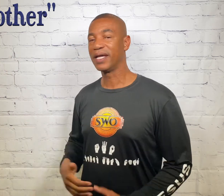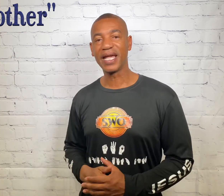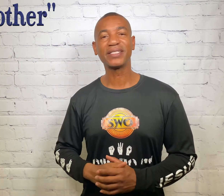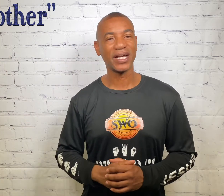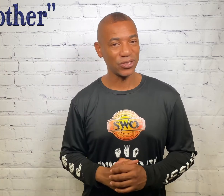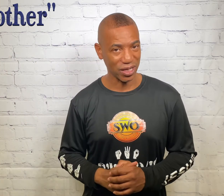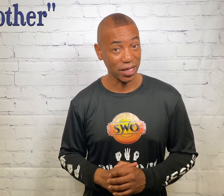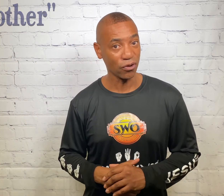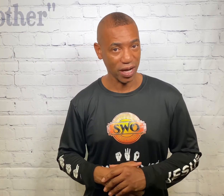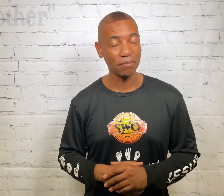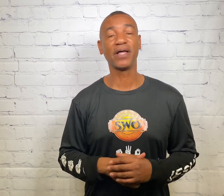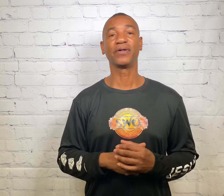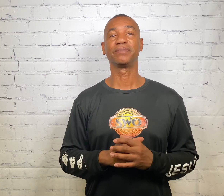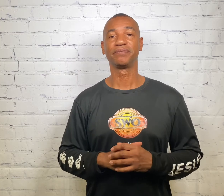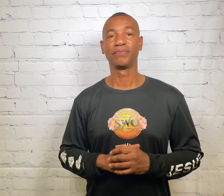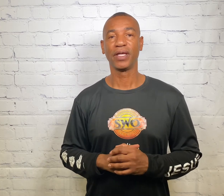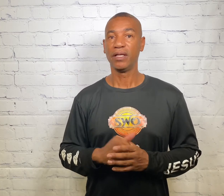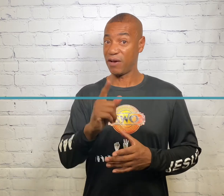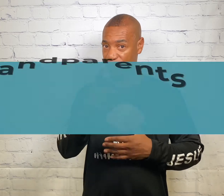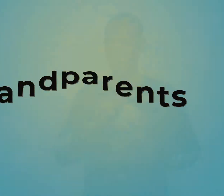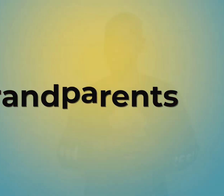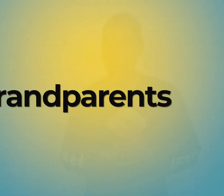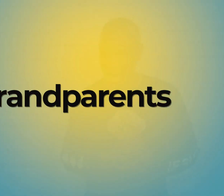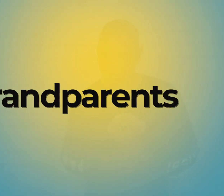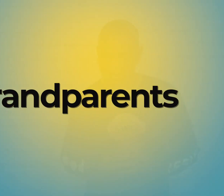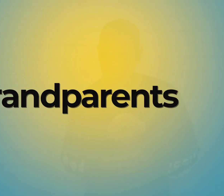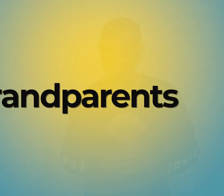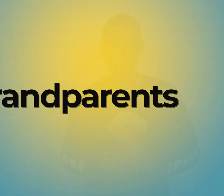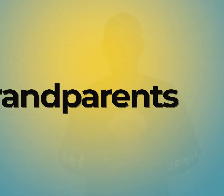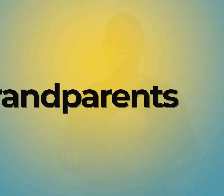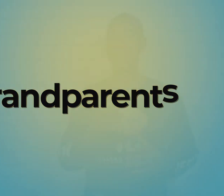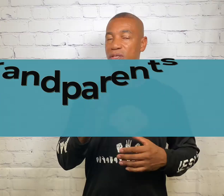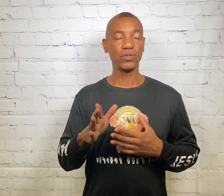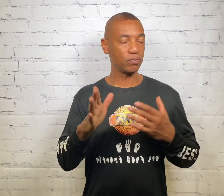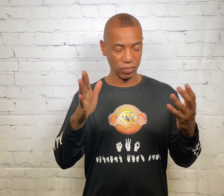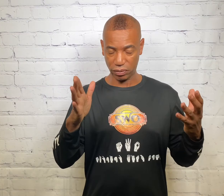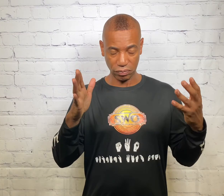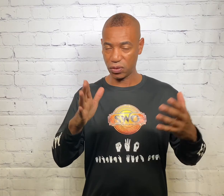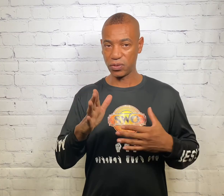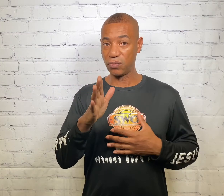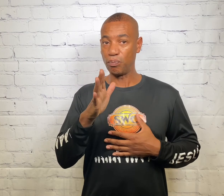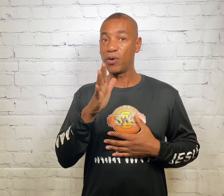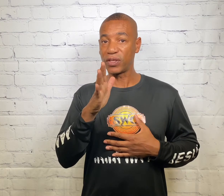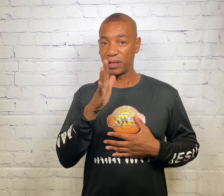That is how you sign grandmother. Now for grandparents, you can do both of them